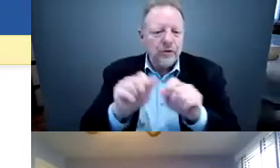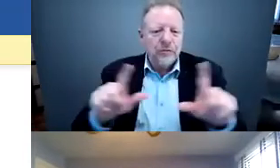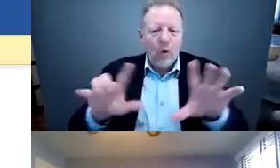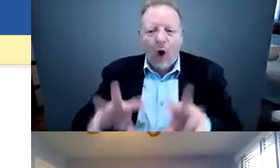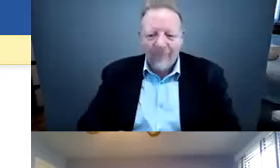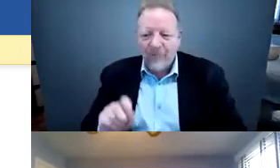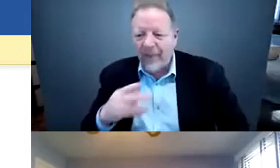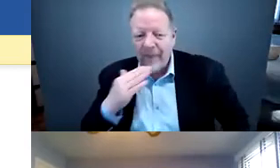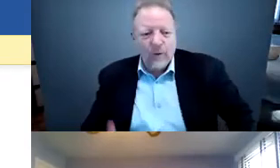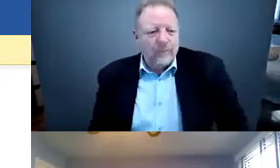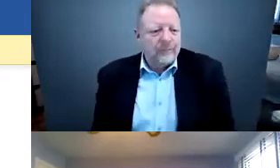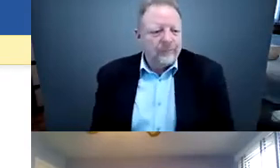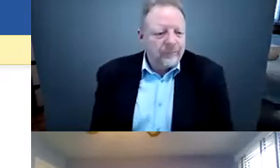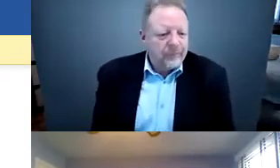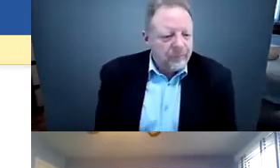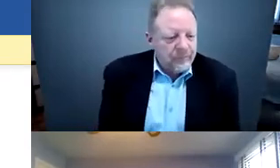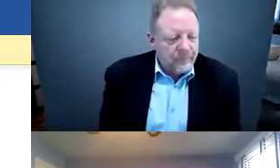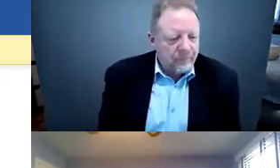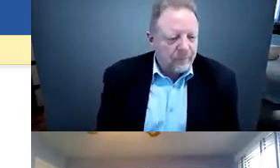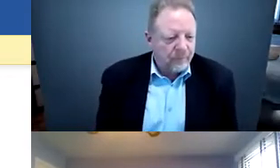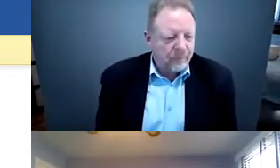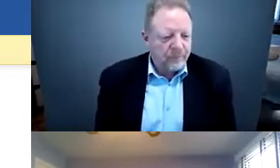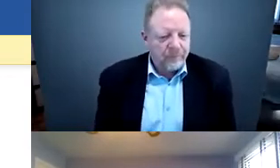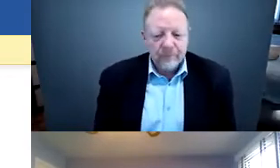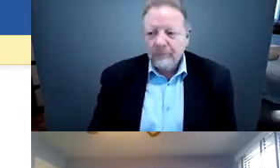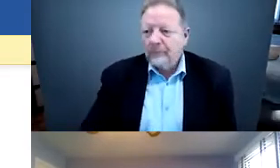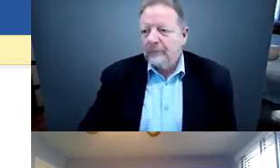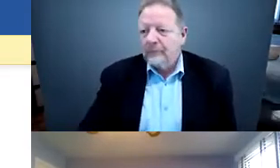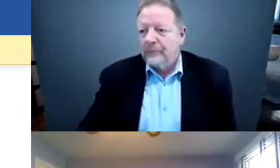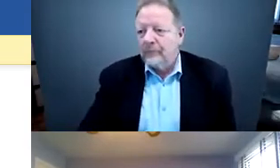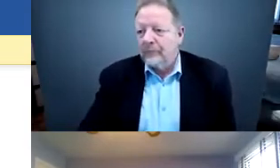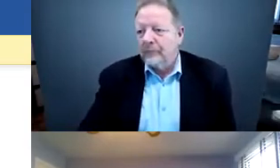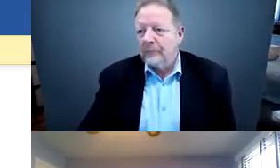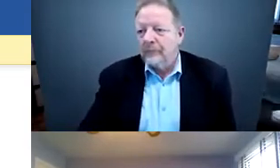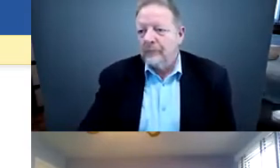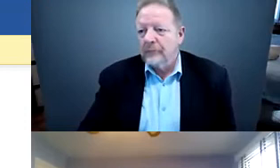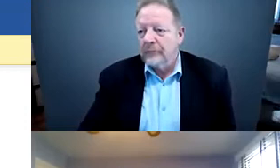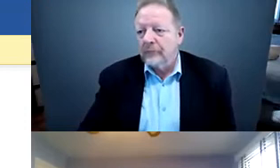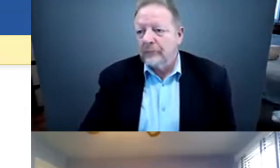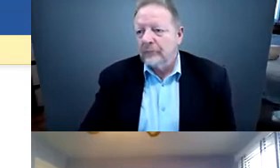Okay.